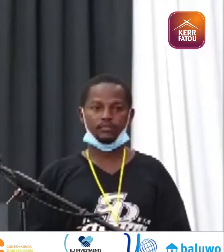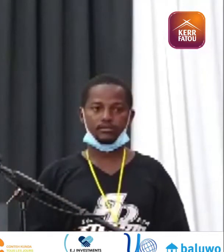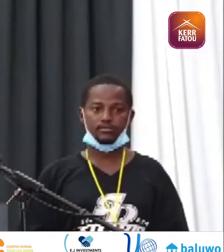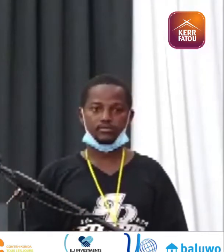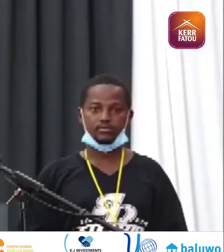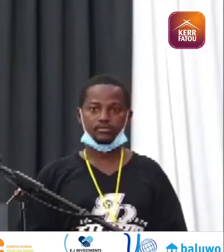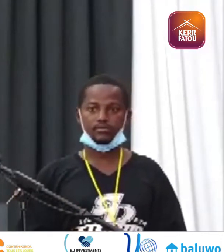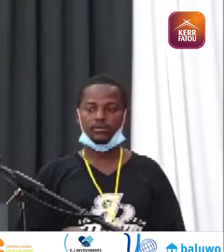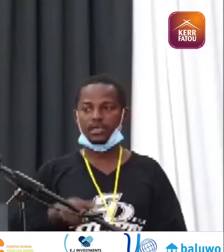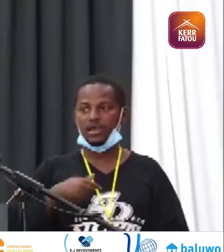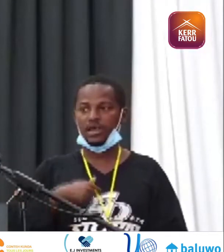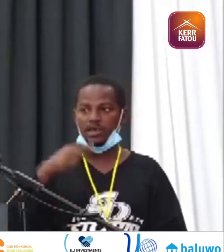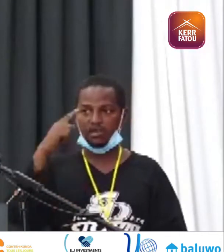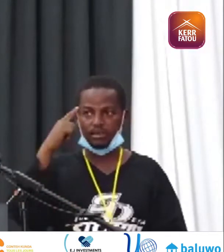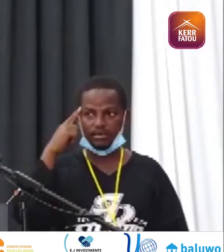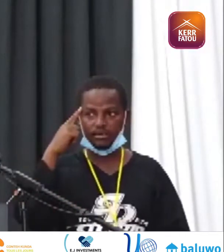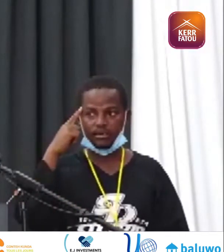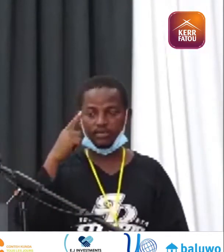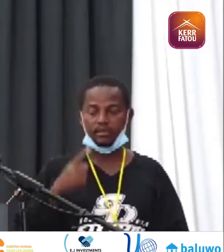I think